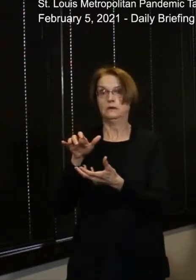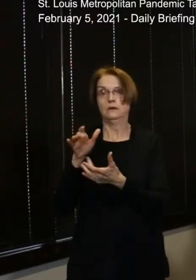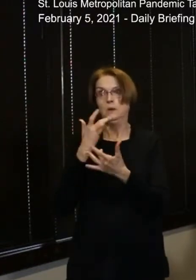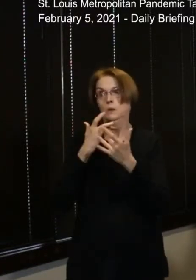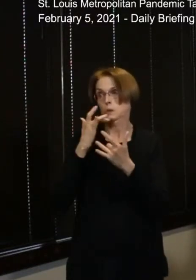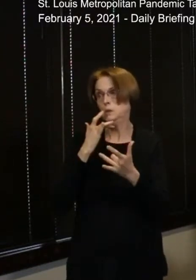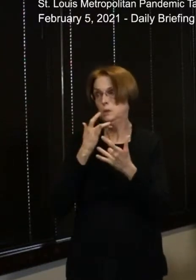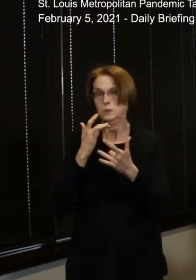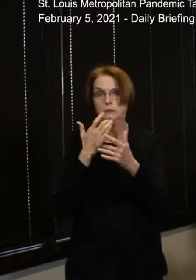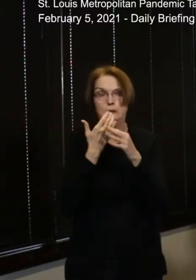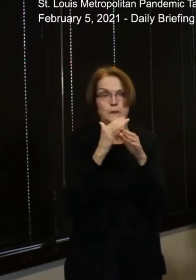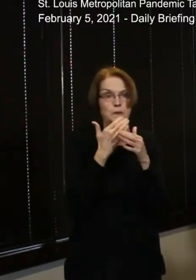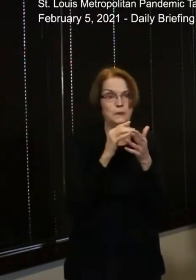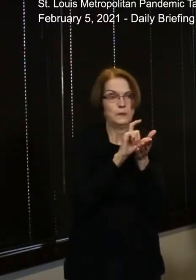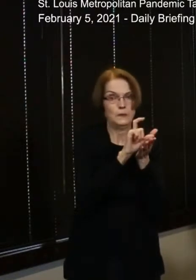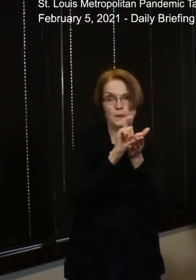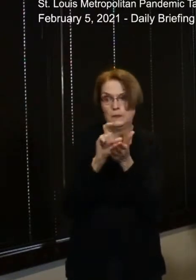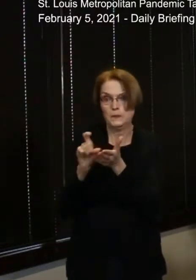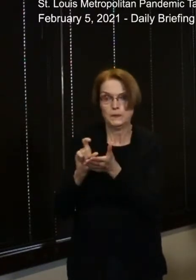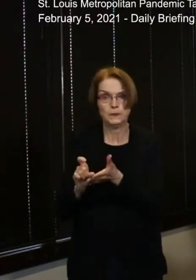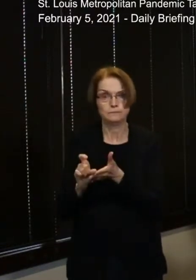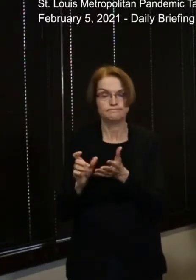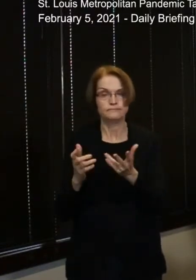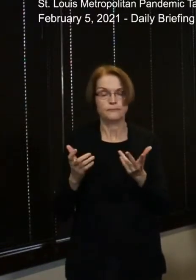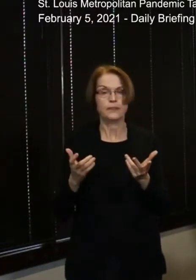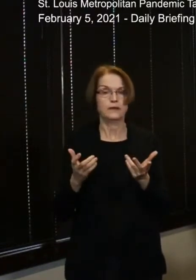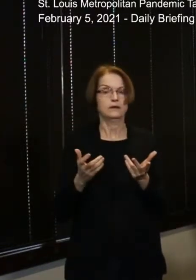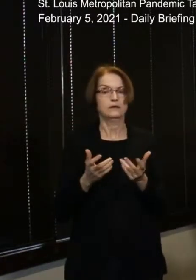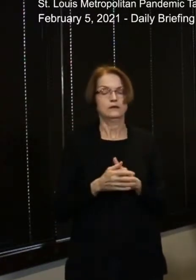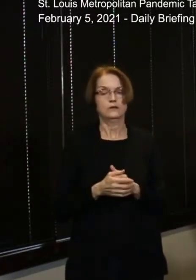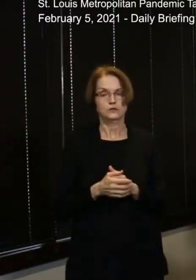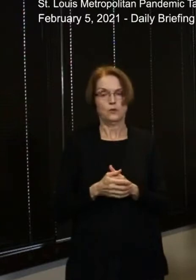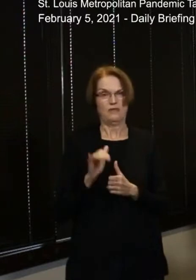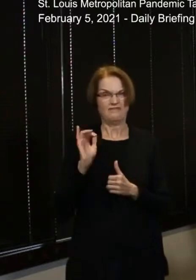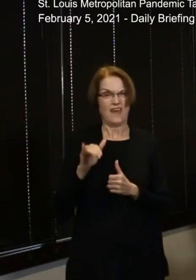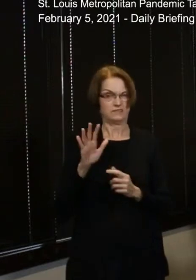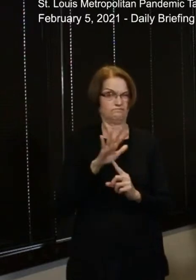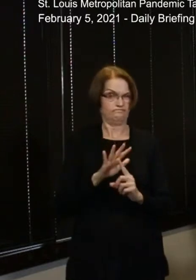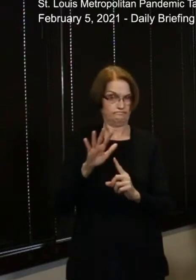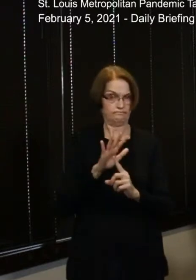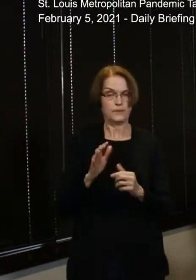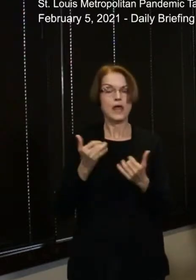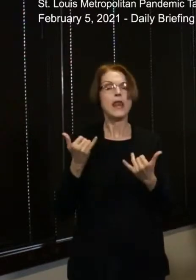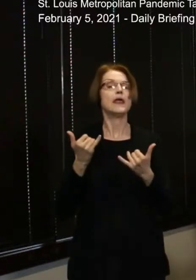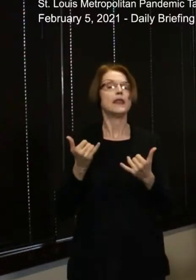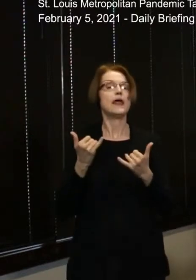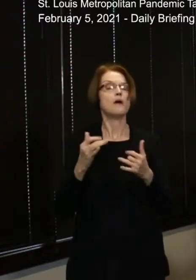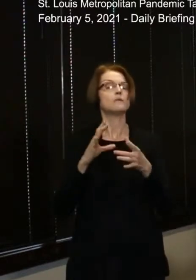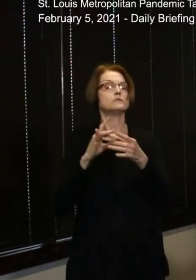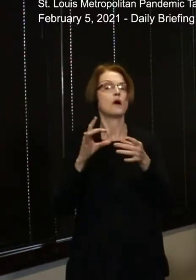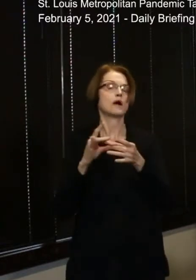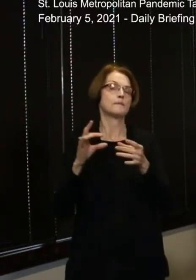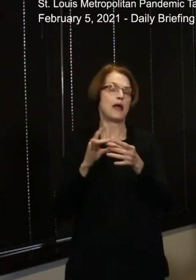especially thin. Now, so using that as a backdrop, now let's talk a little bit about